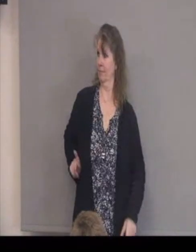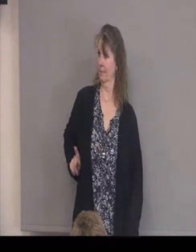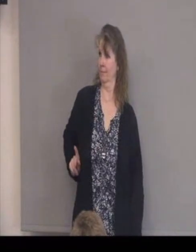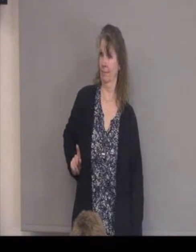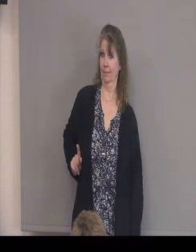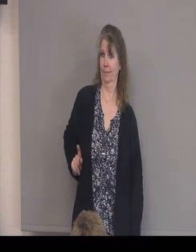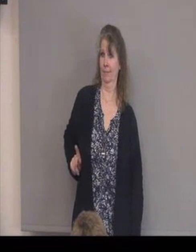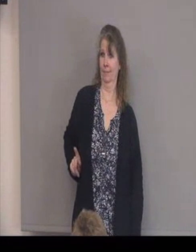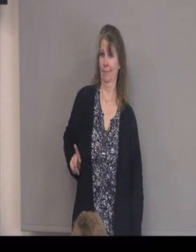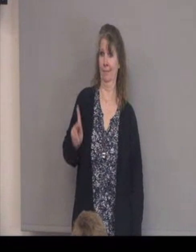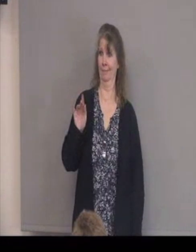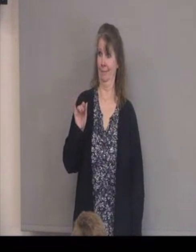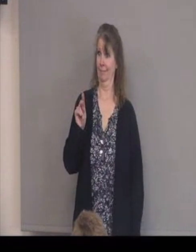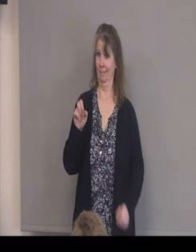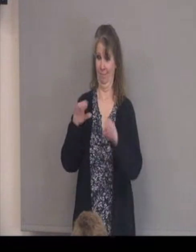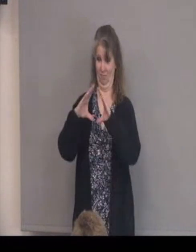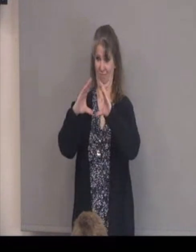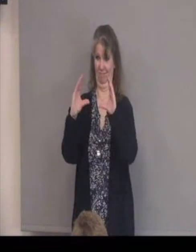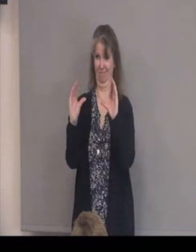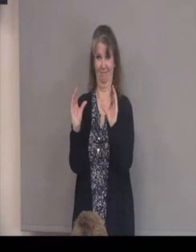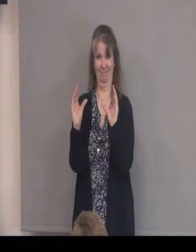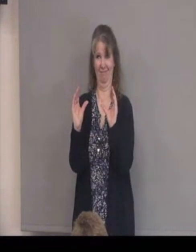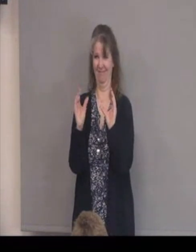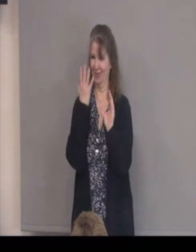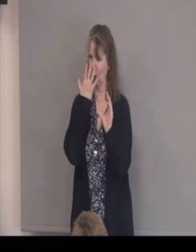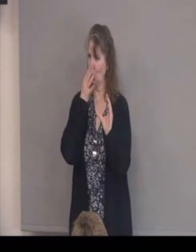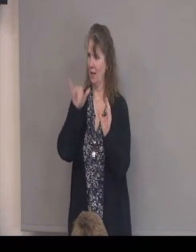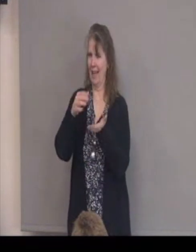Now, this is the kidney right here. Yep.